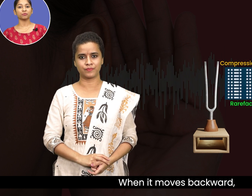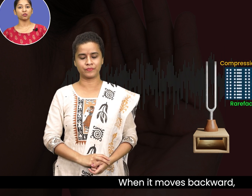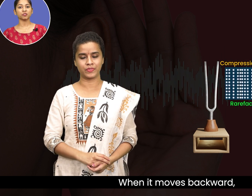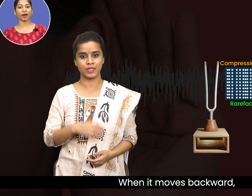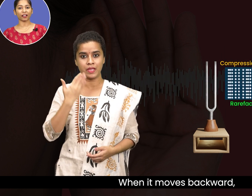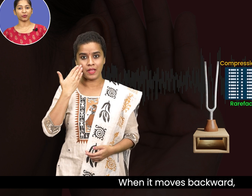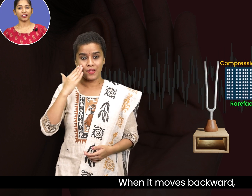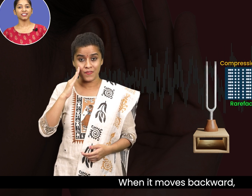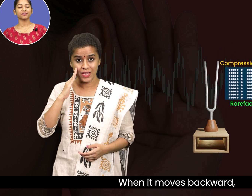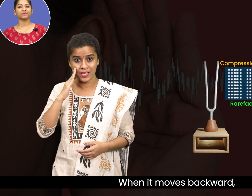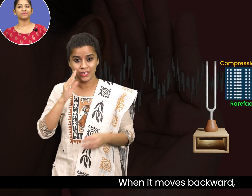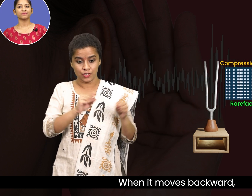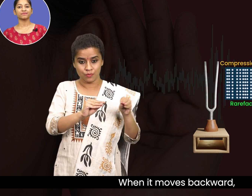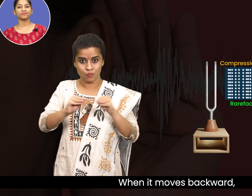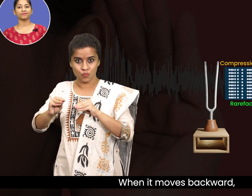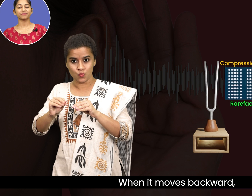When it moves backward,